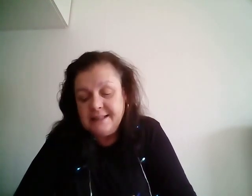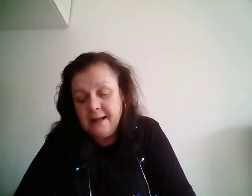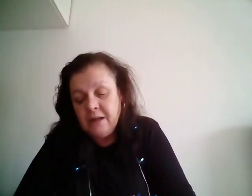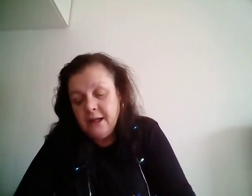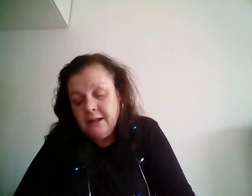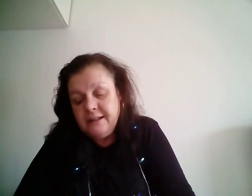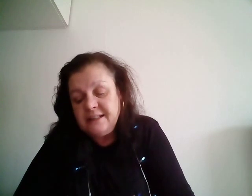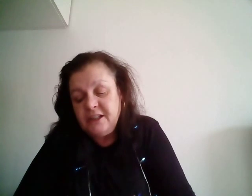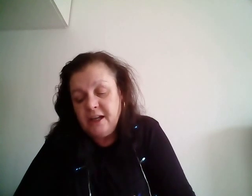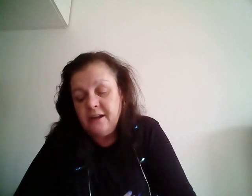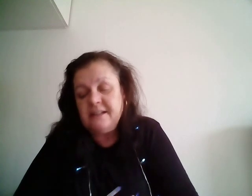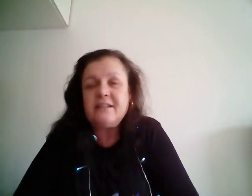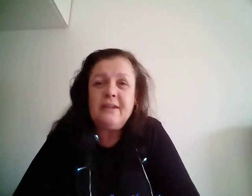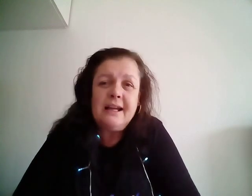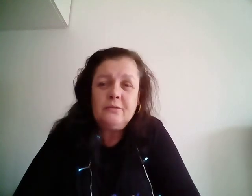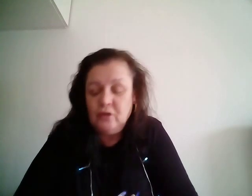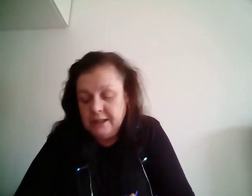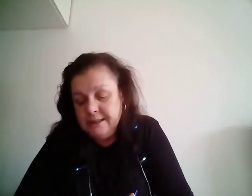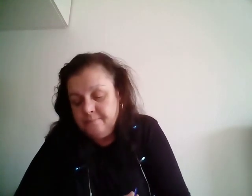Now, this video is around